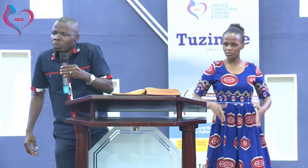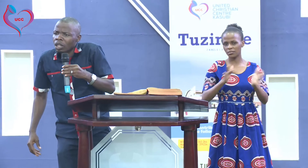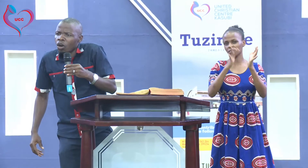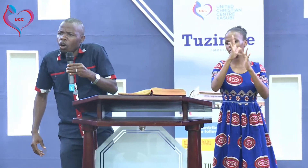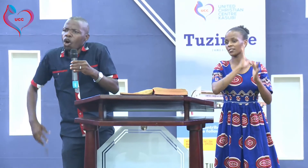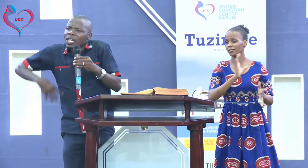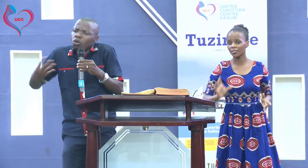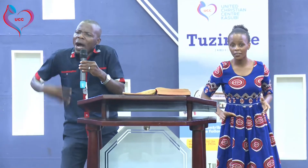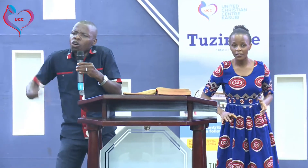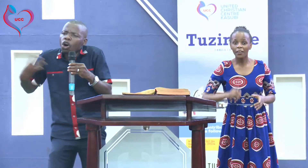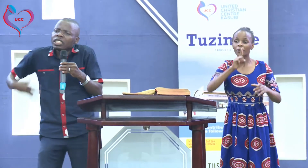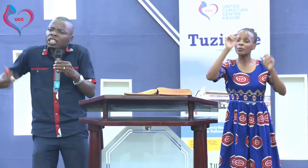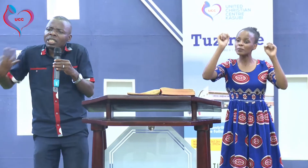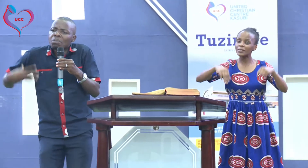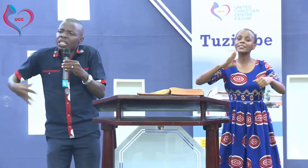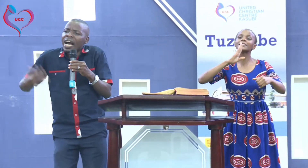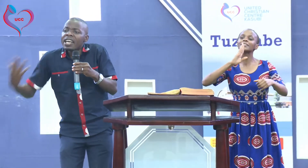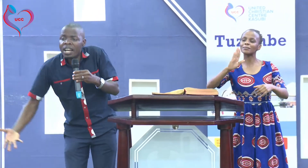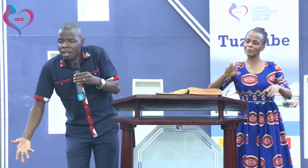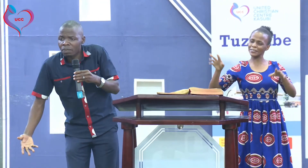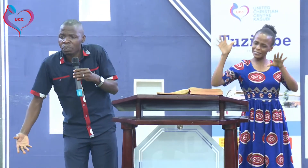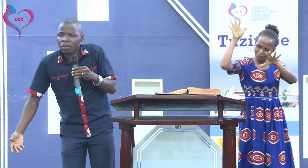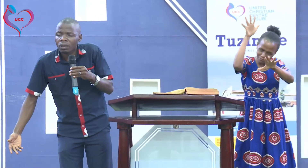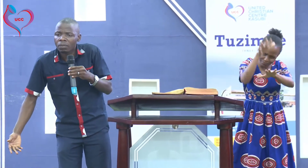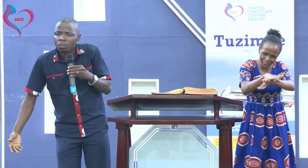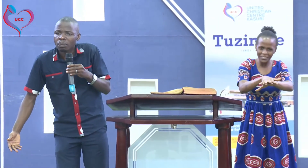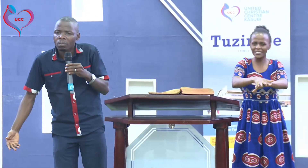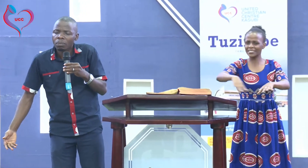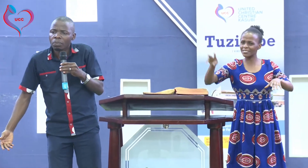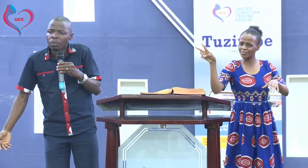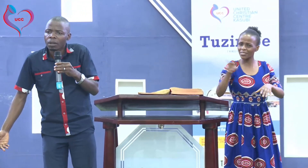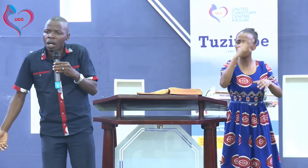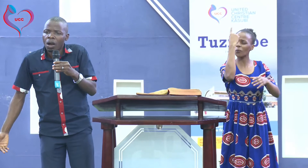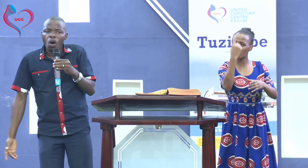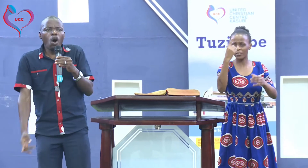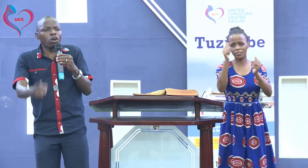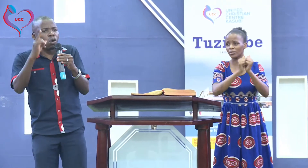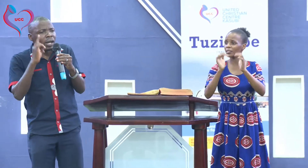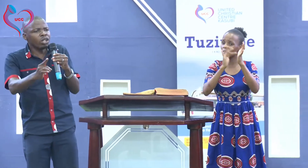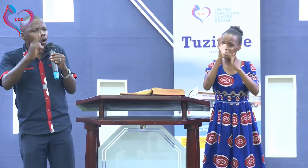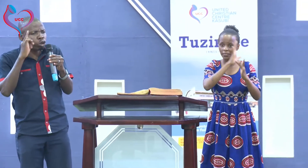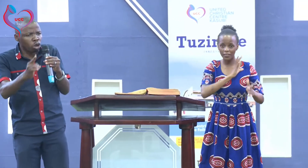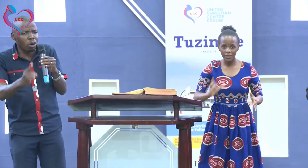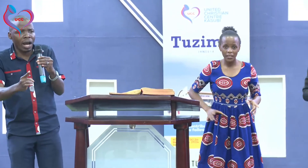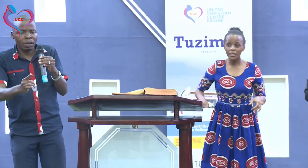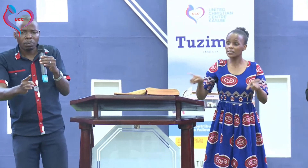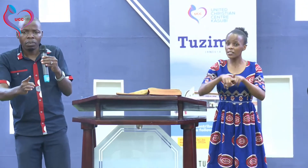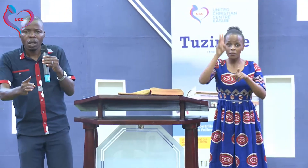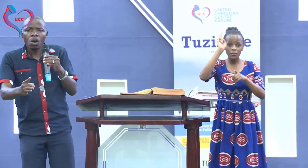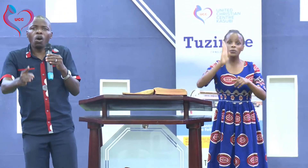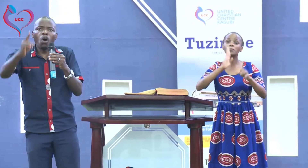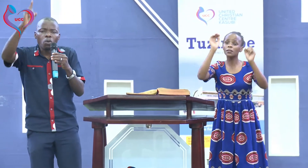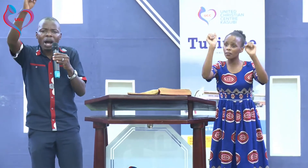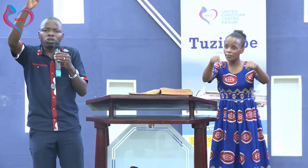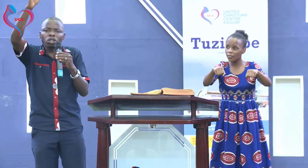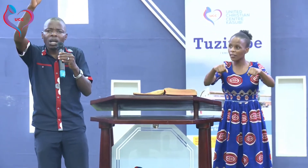to dress up Jesus. You have to be walking together with him. And then